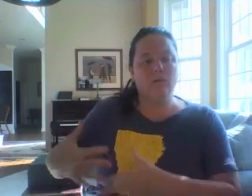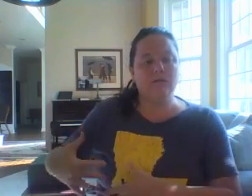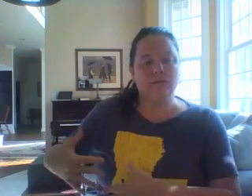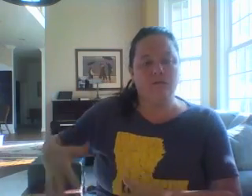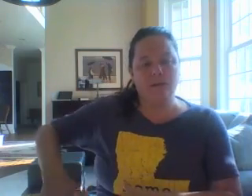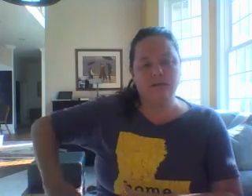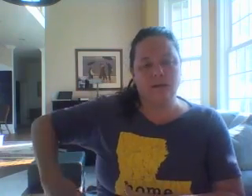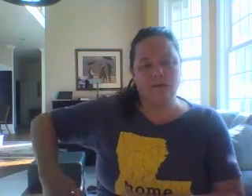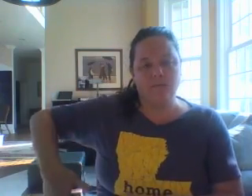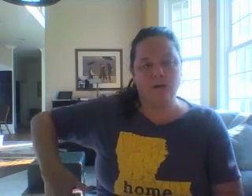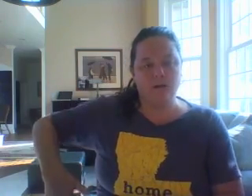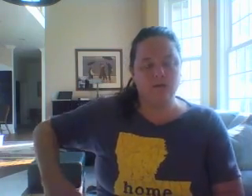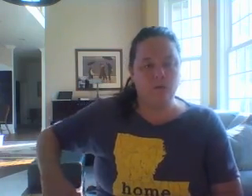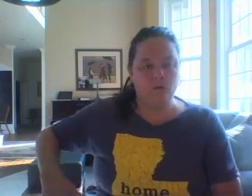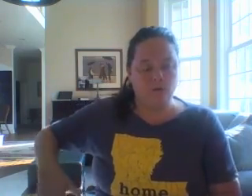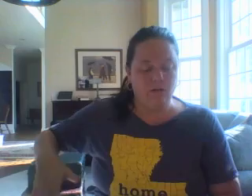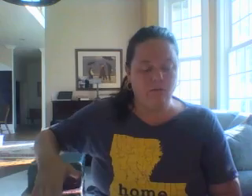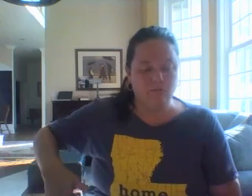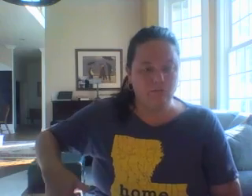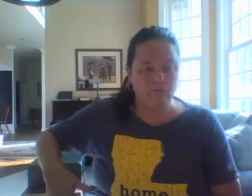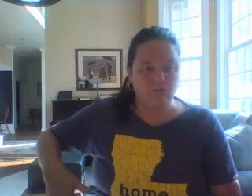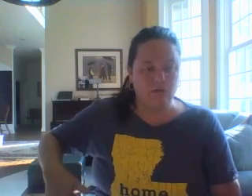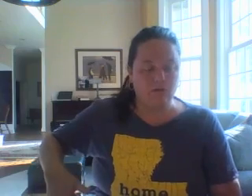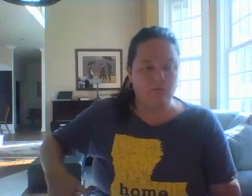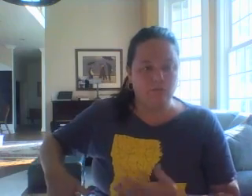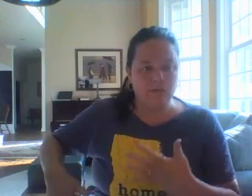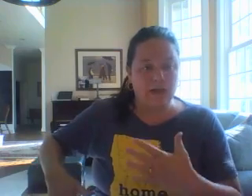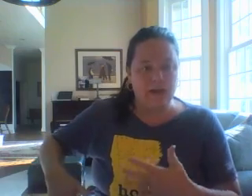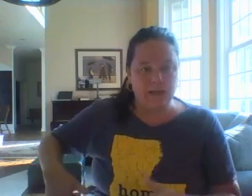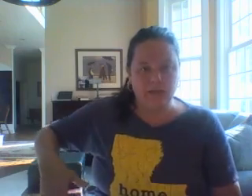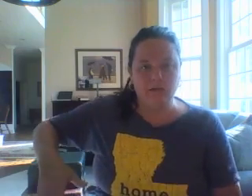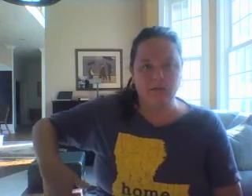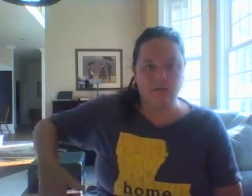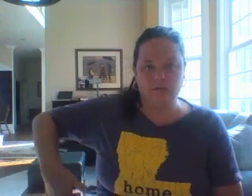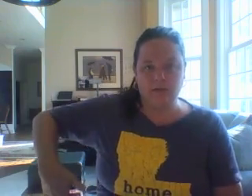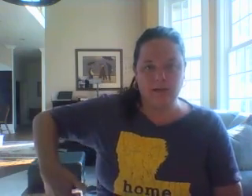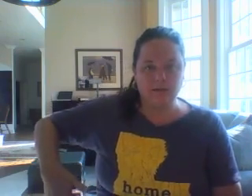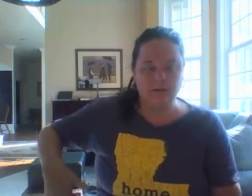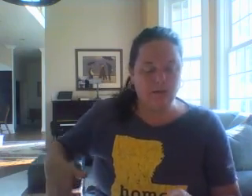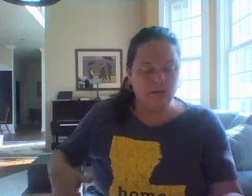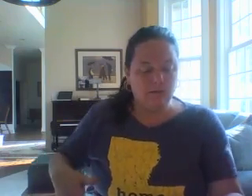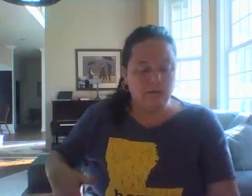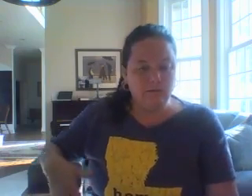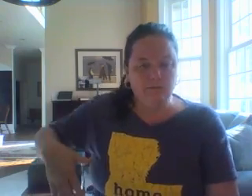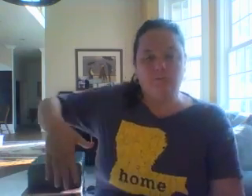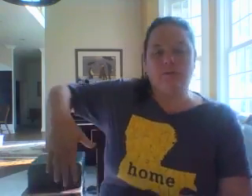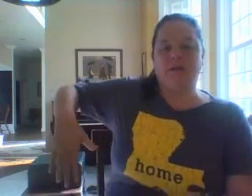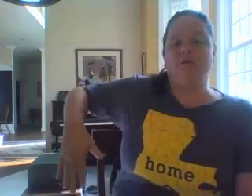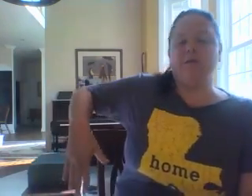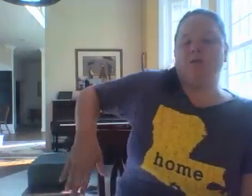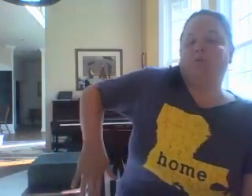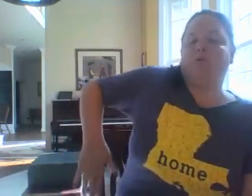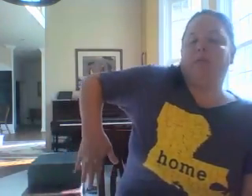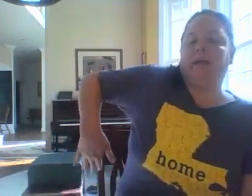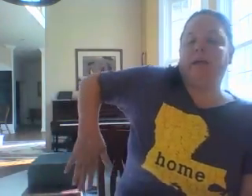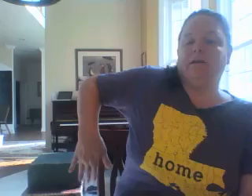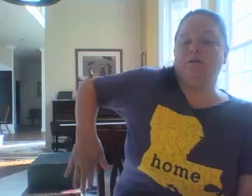gets itself outside of that box that we normally sign in. So late. All right, see what I'm doing with my hand. Just